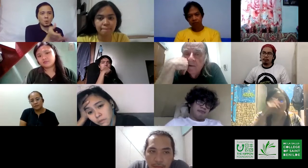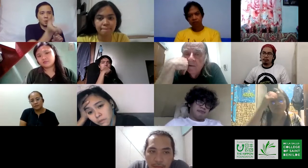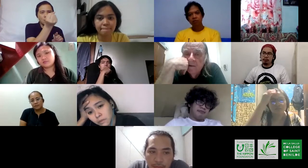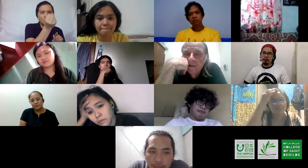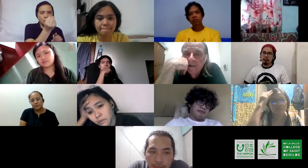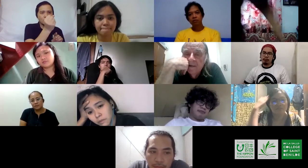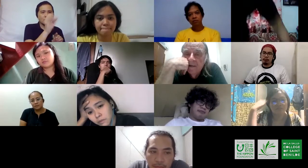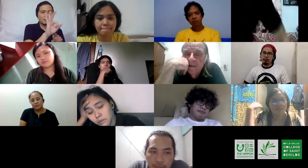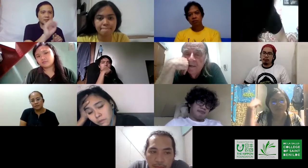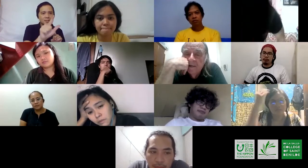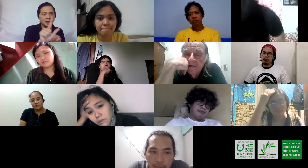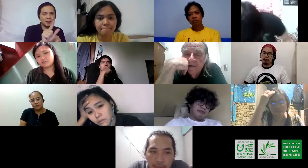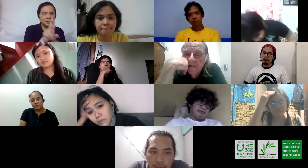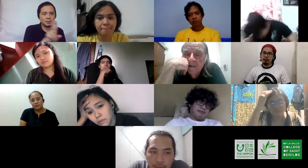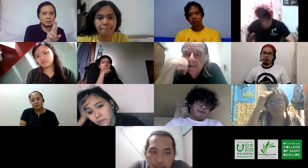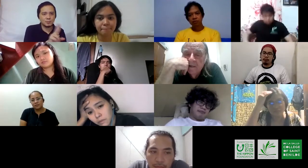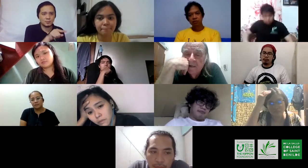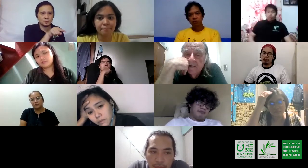Okay?